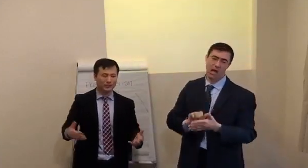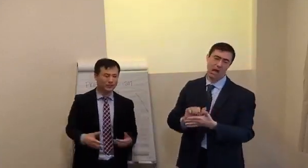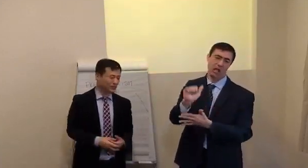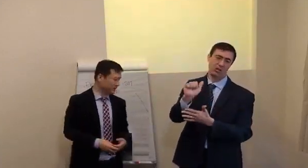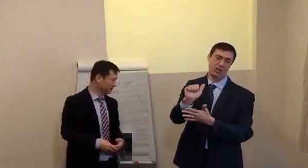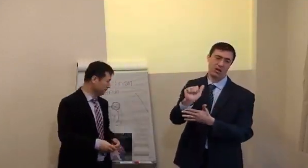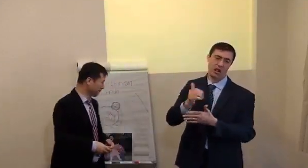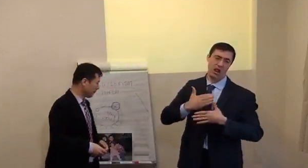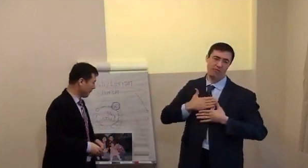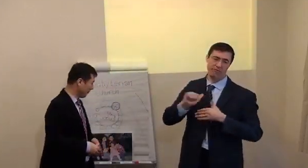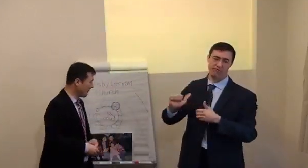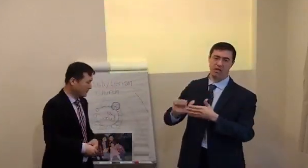culture.